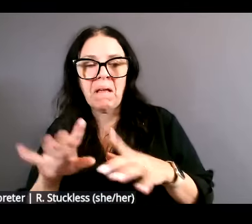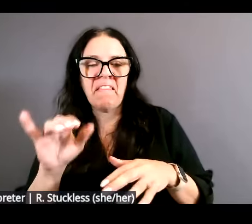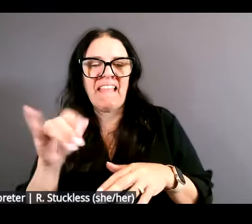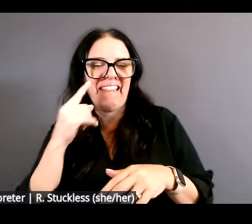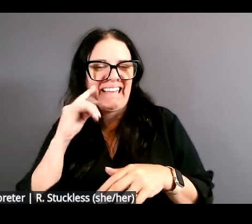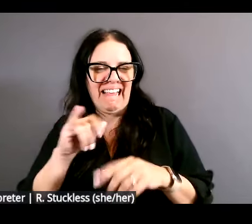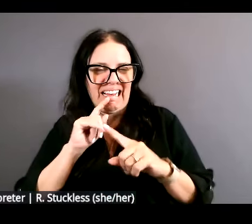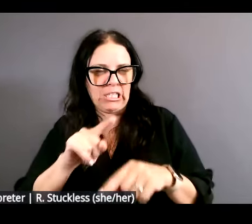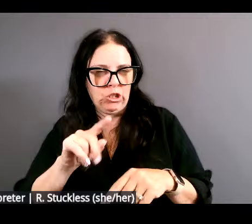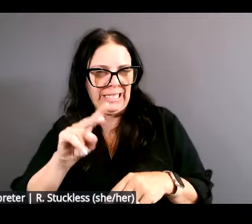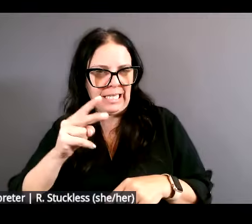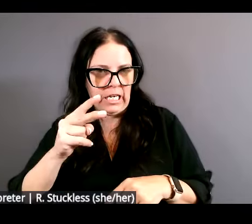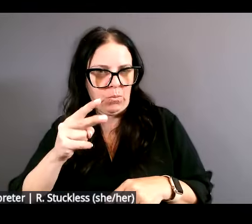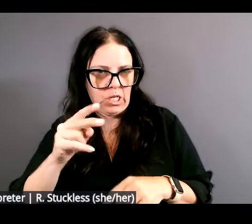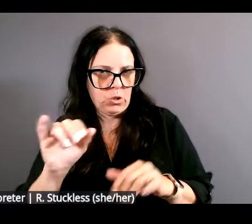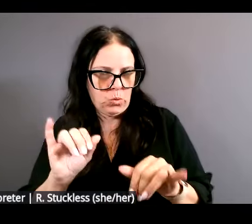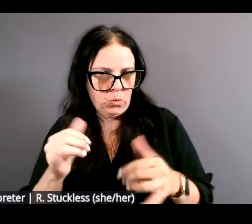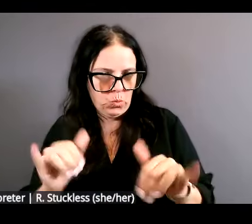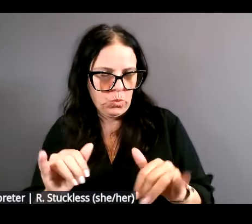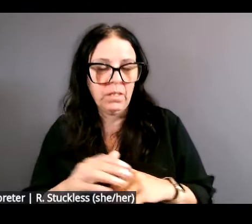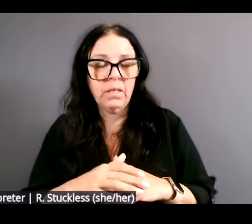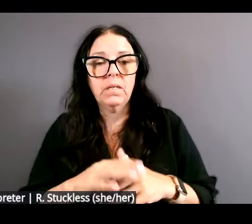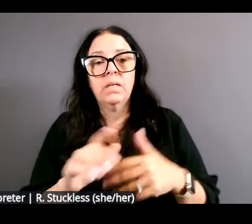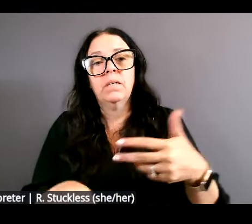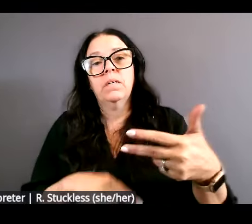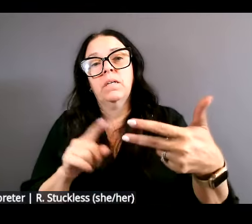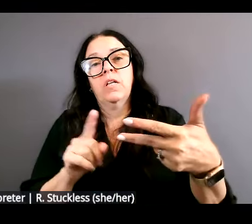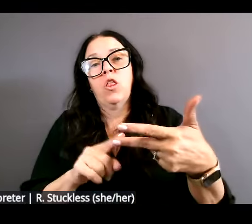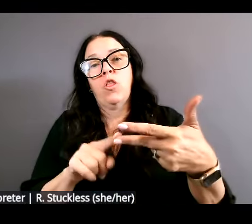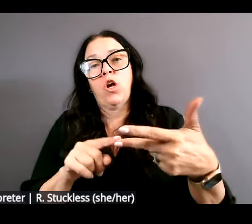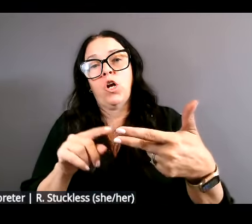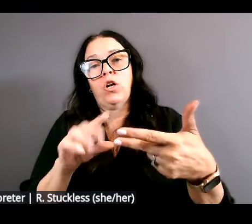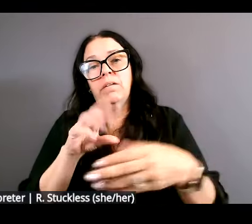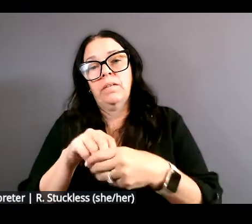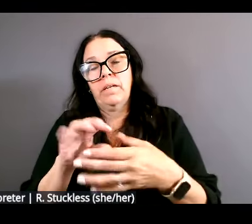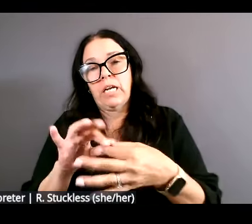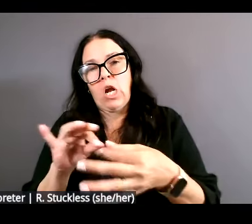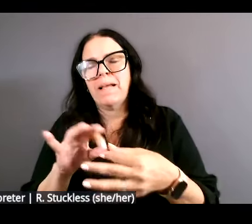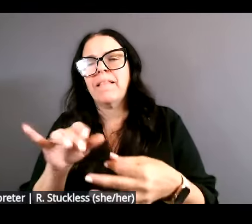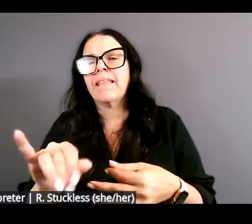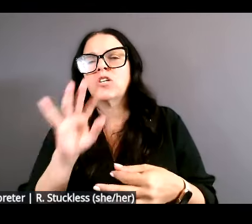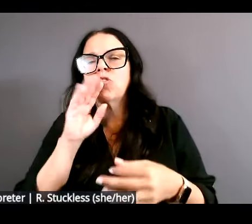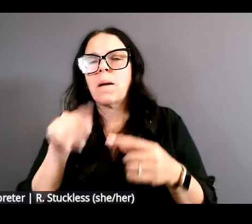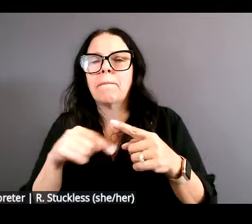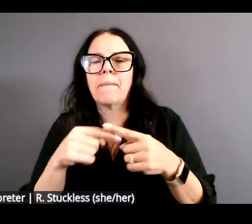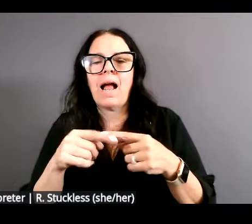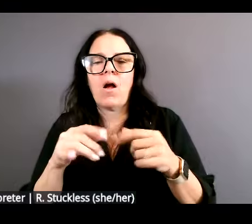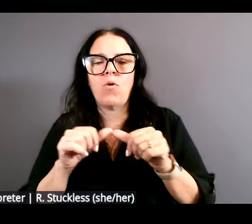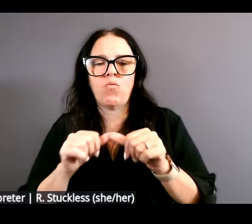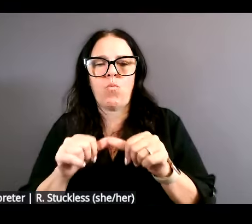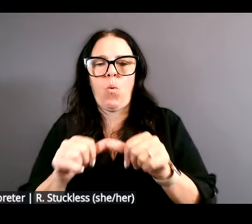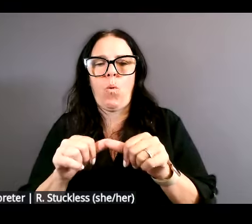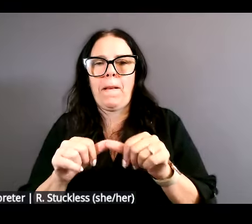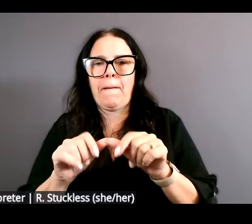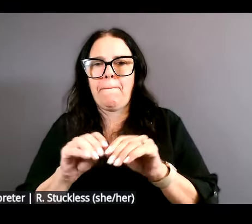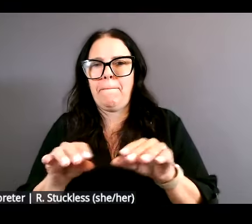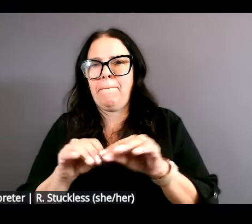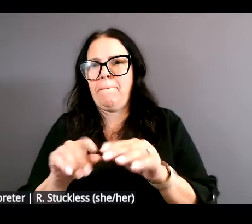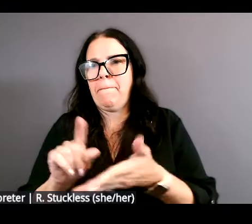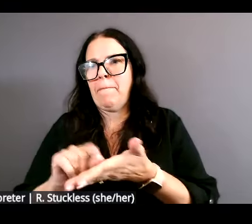as well. So number 3 in the comment was for rolling publication. This is something we heard